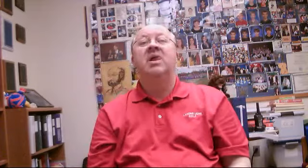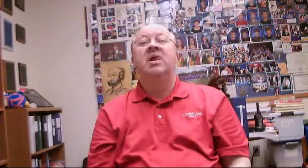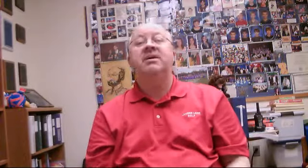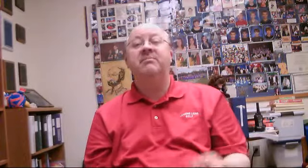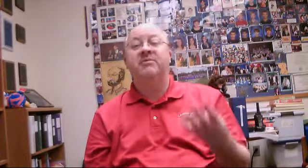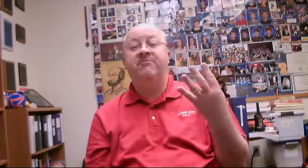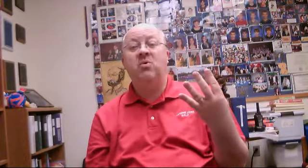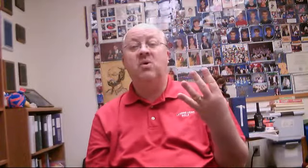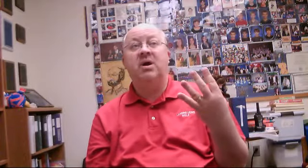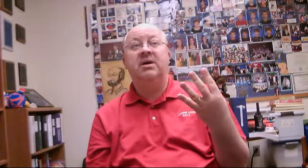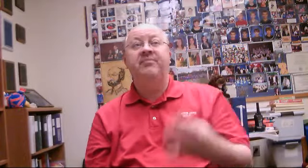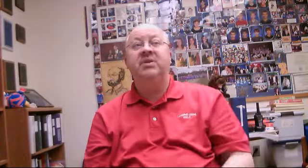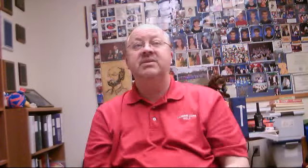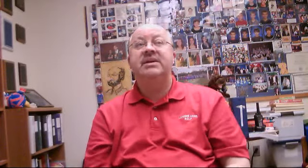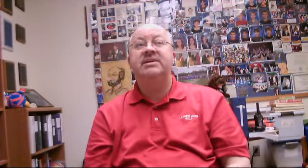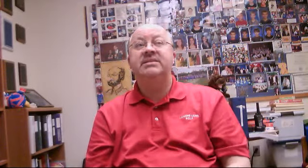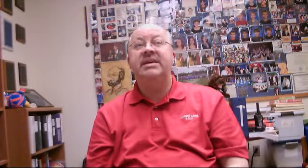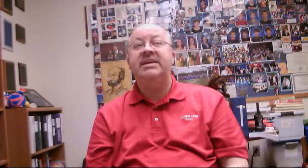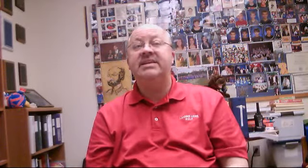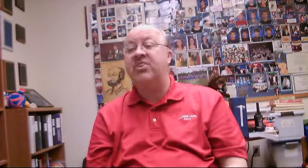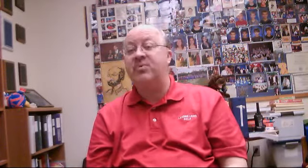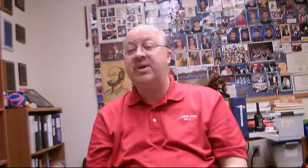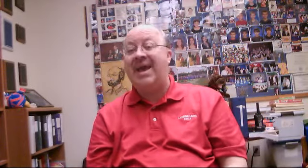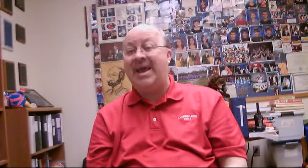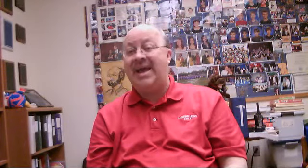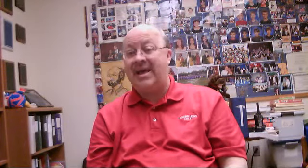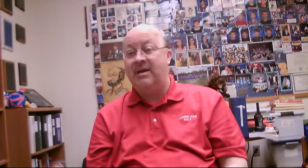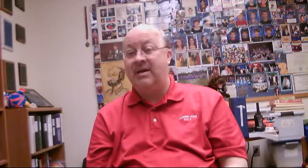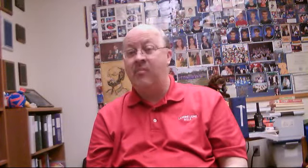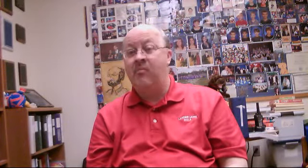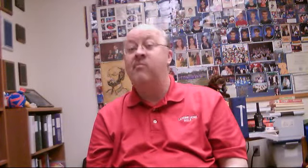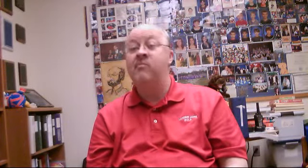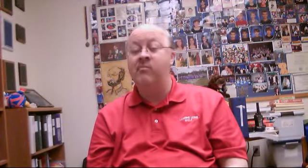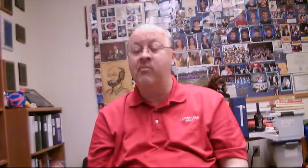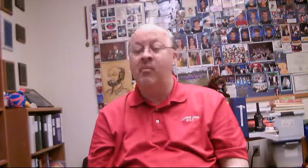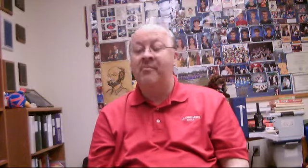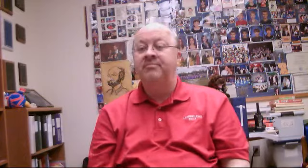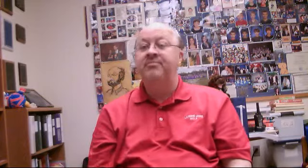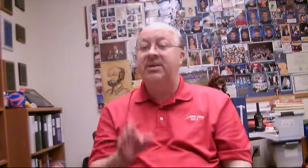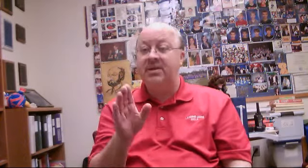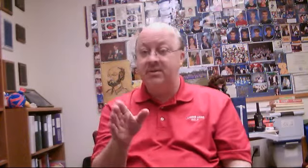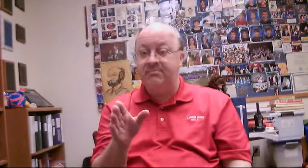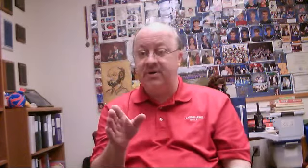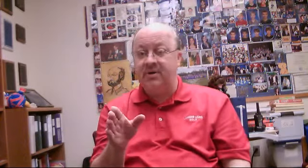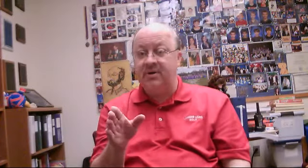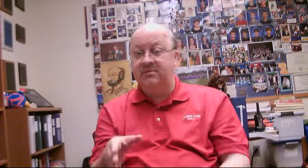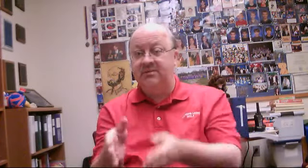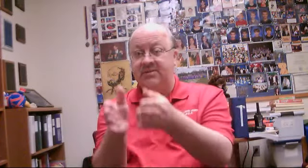now number 4 says it's 3 a.m. In the book, it